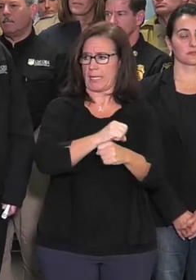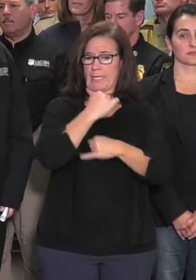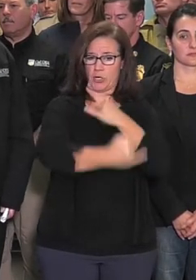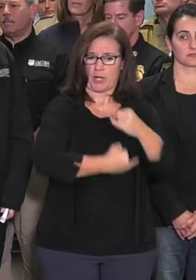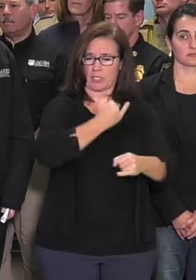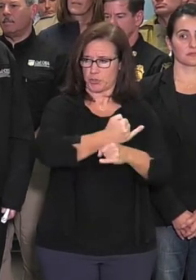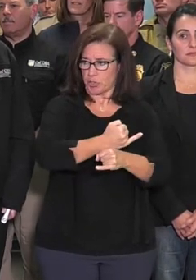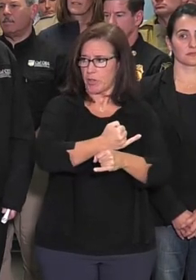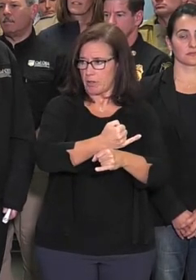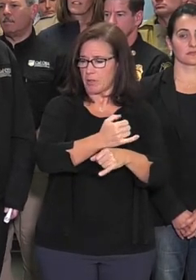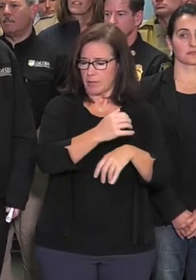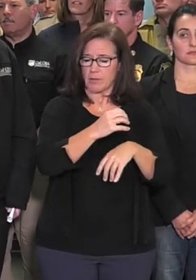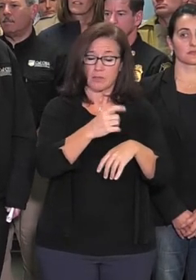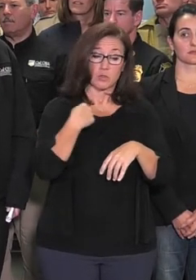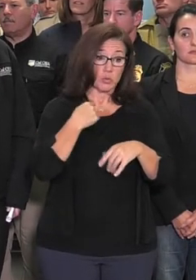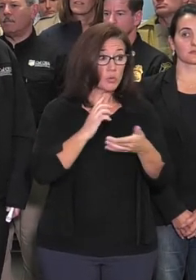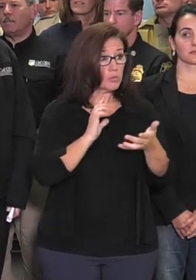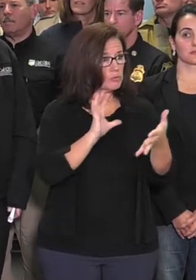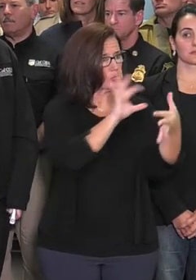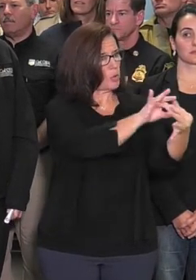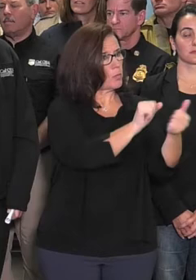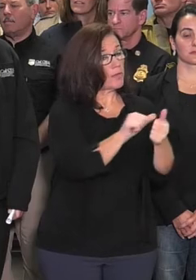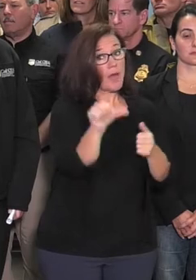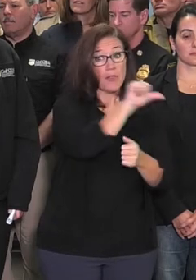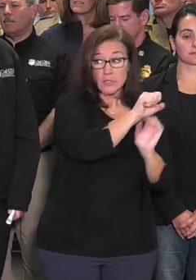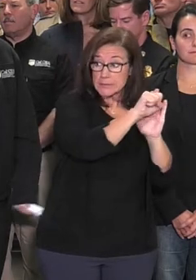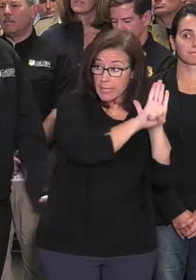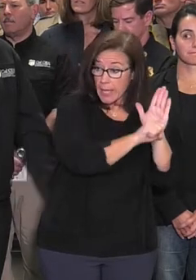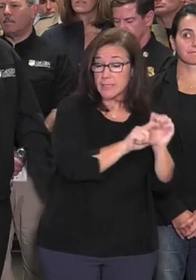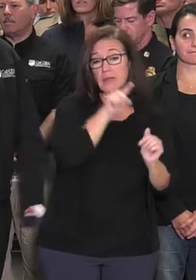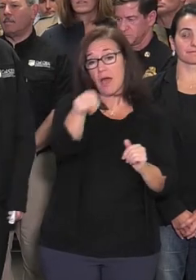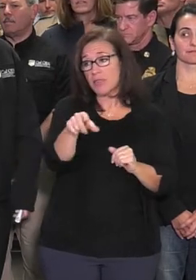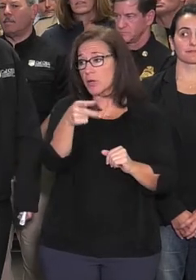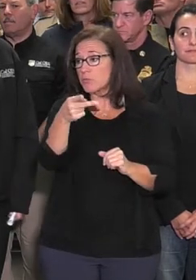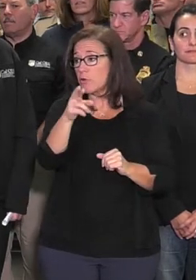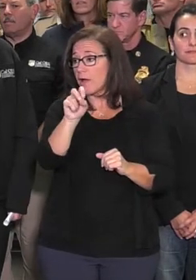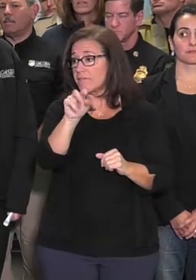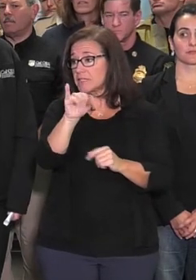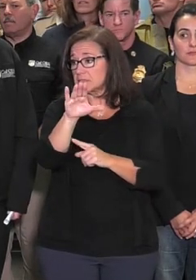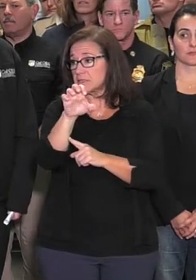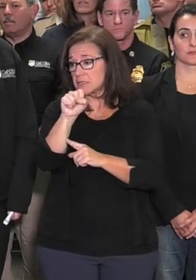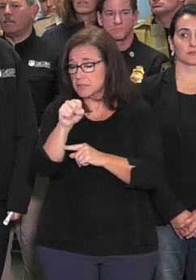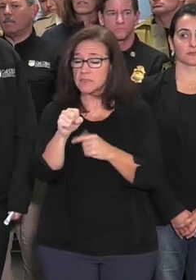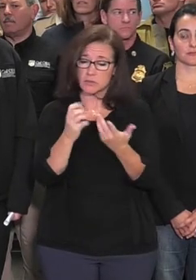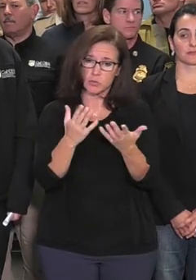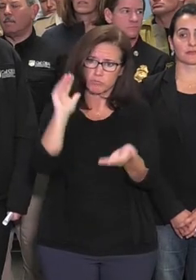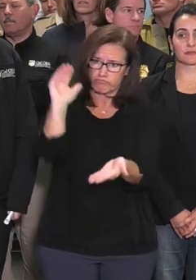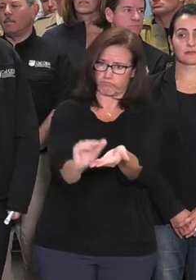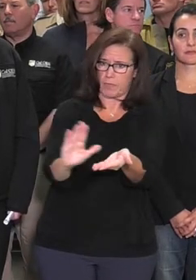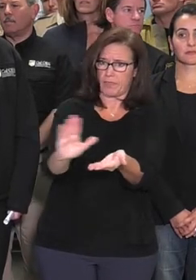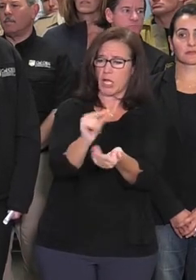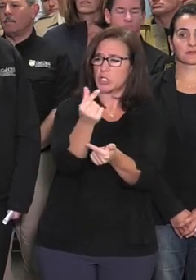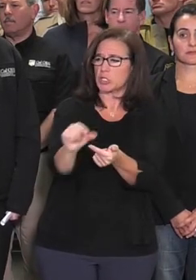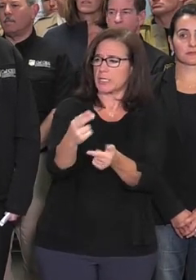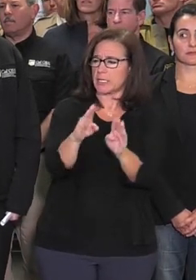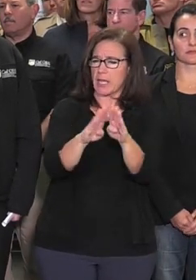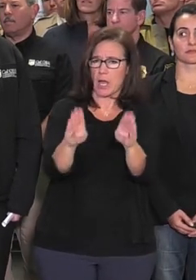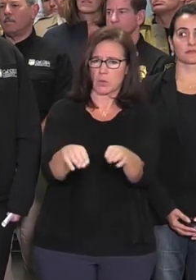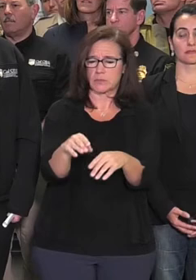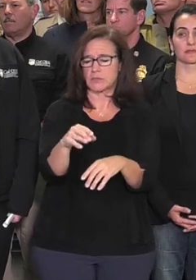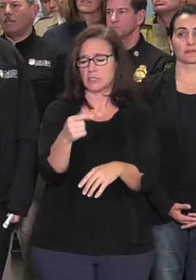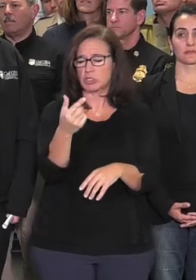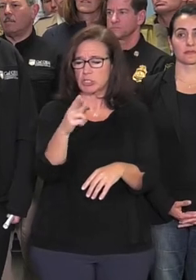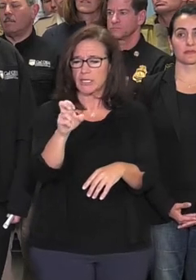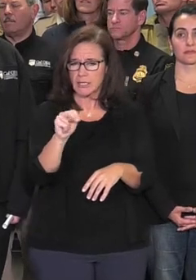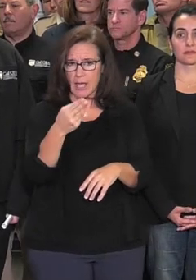join with other states and provinces to cut their greenhouse gases. Yes, it's a big problem, and that's why I want to see, are there ways